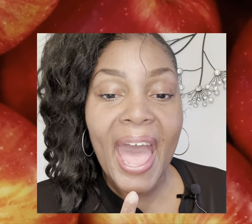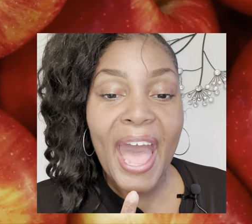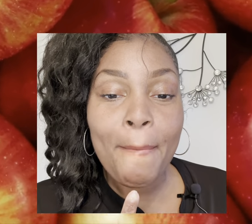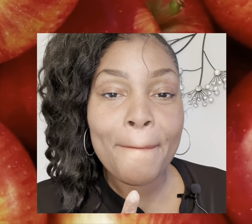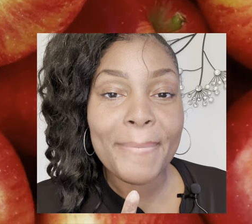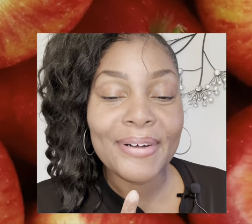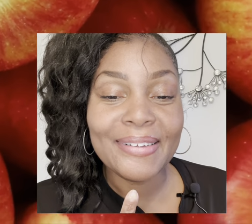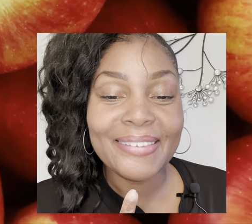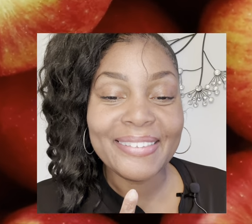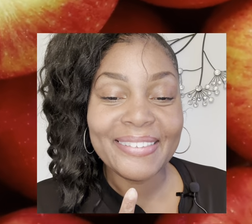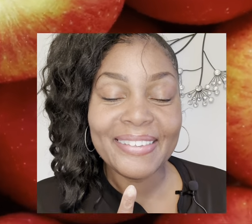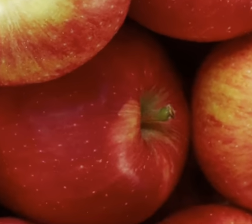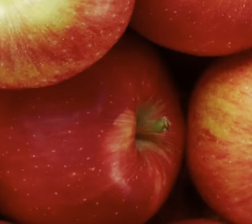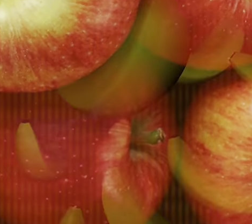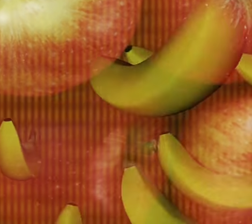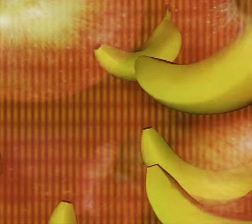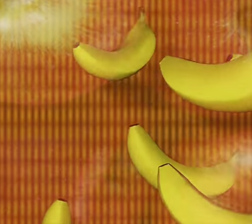apple,